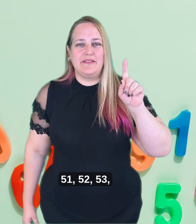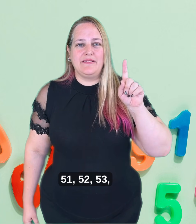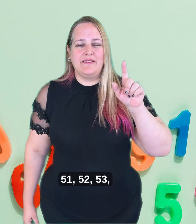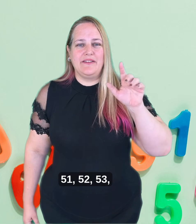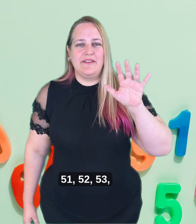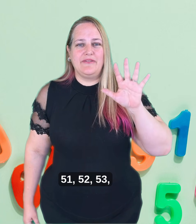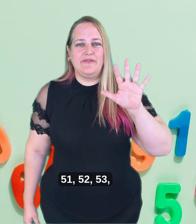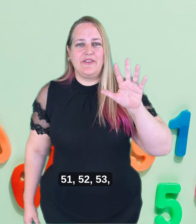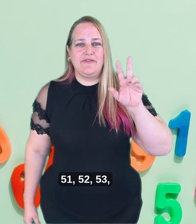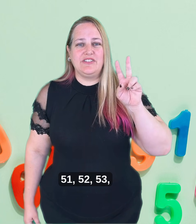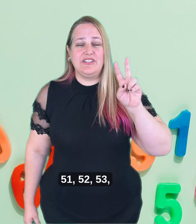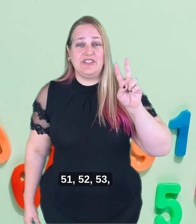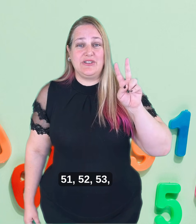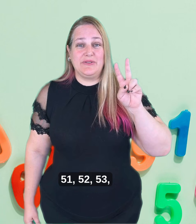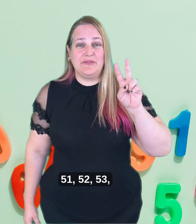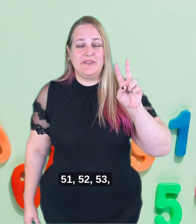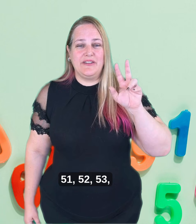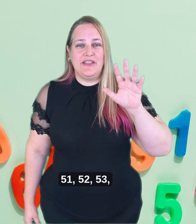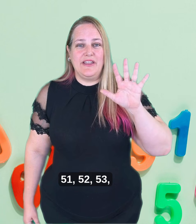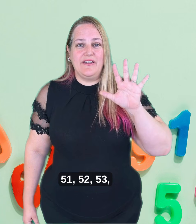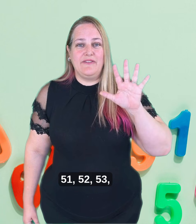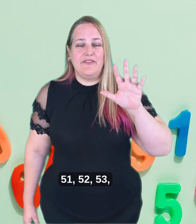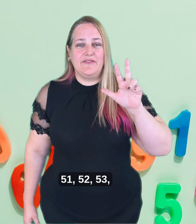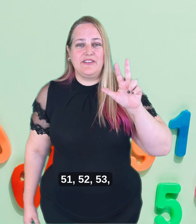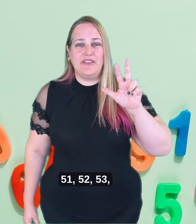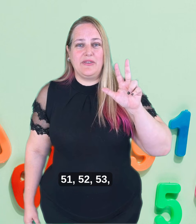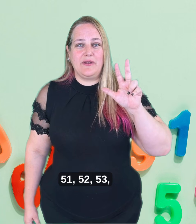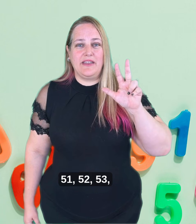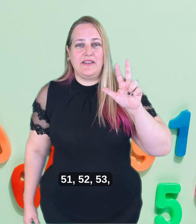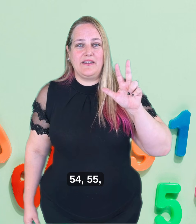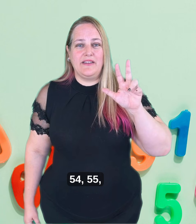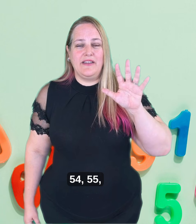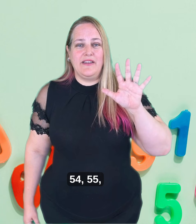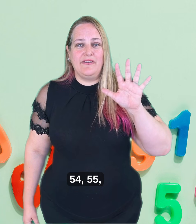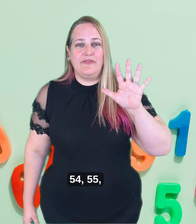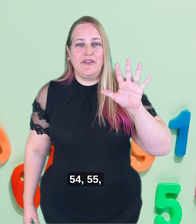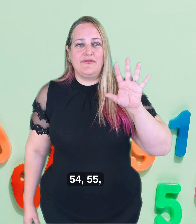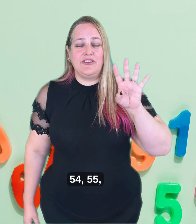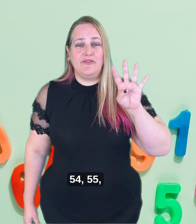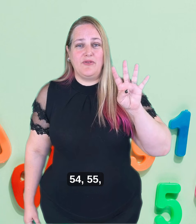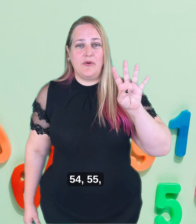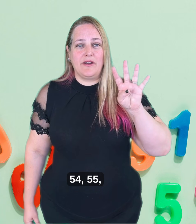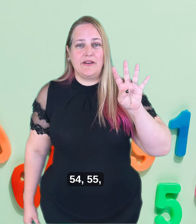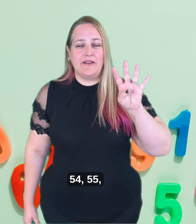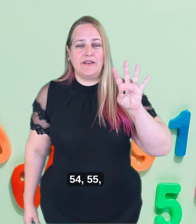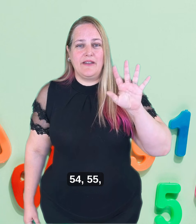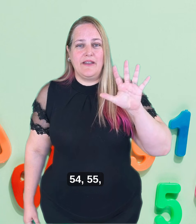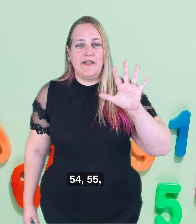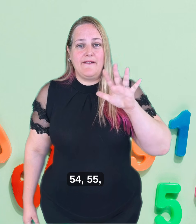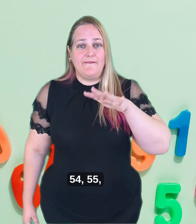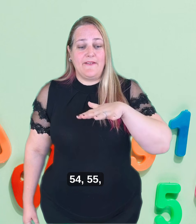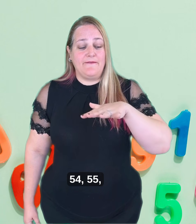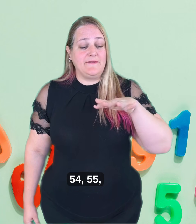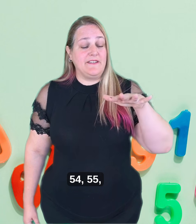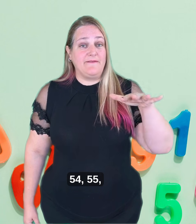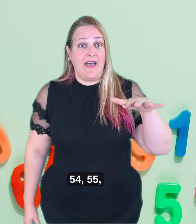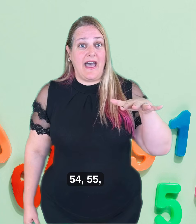51, 52, 53, 54, 55,